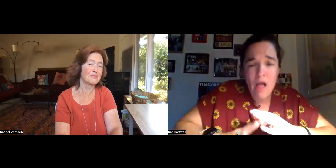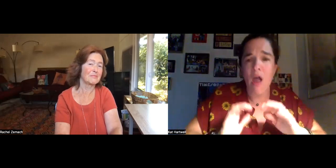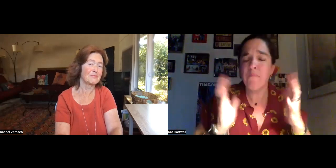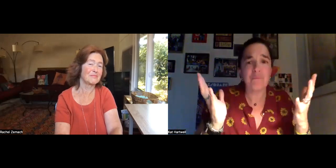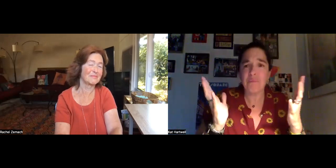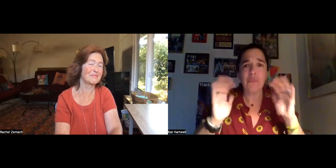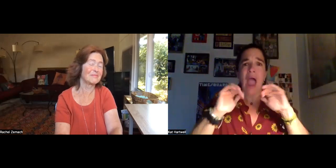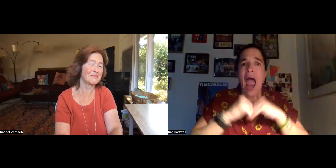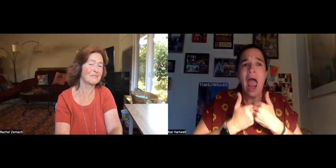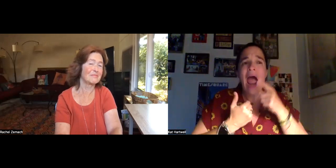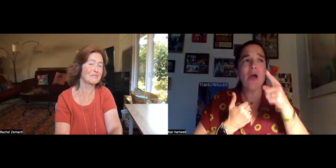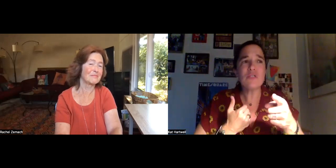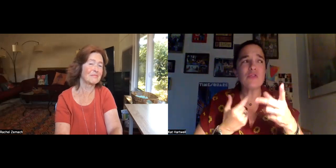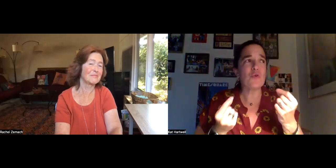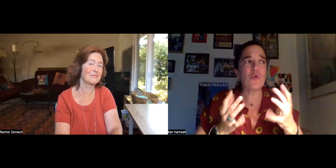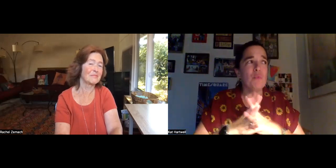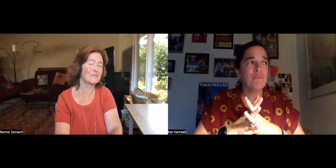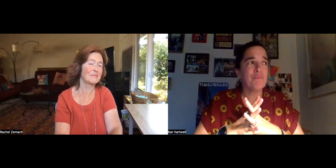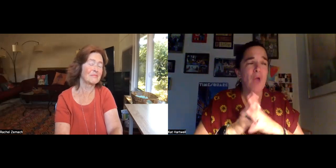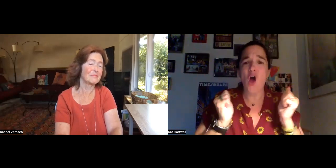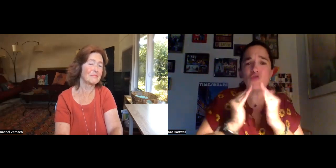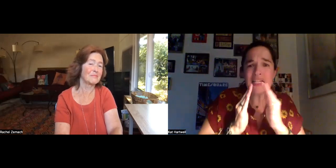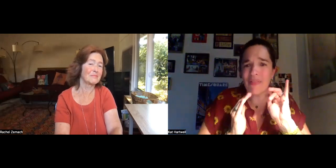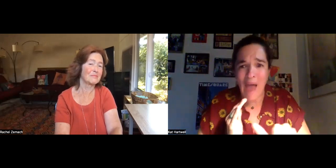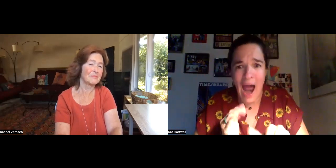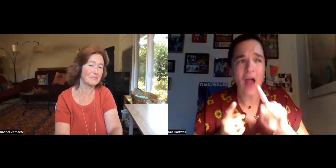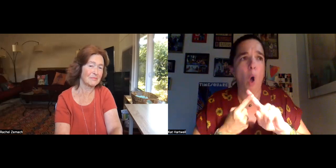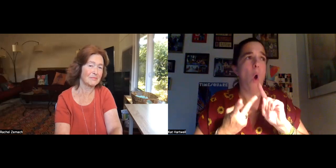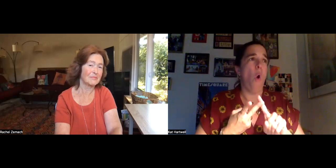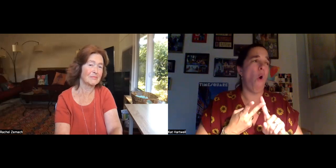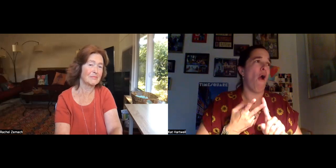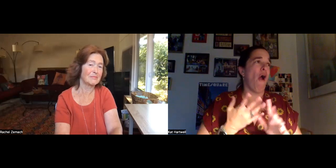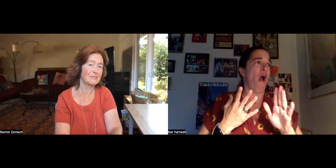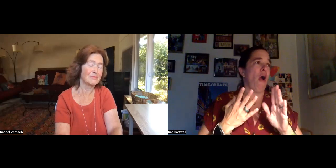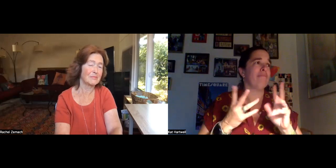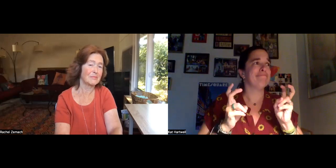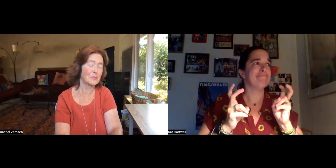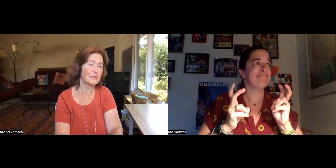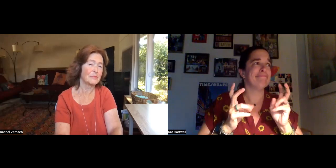trouble. How did you address that? Or